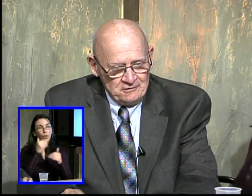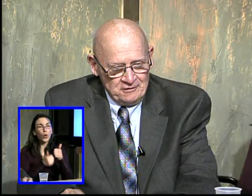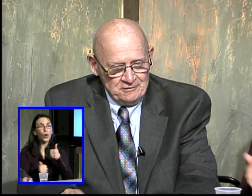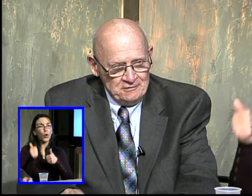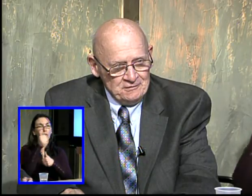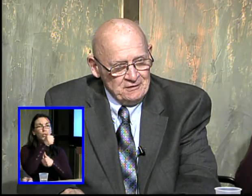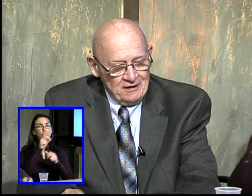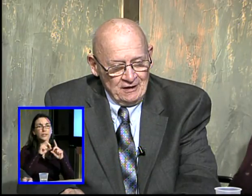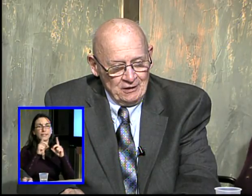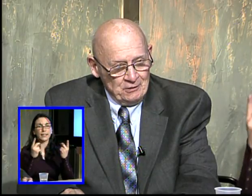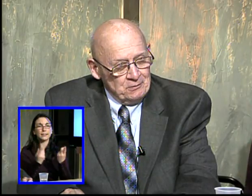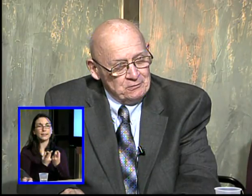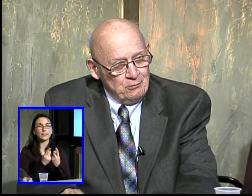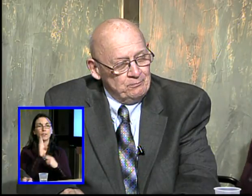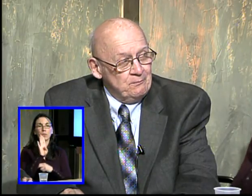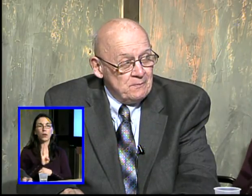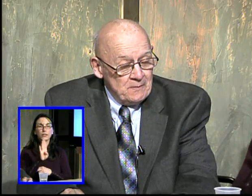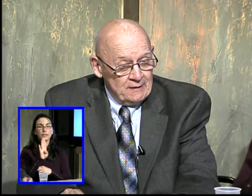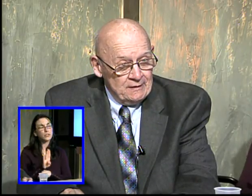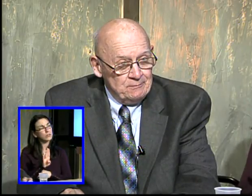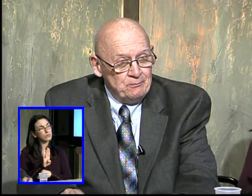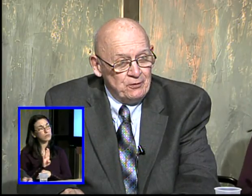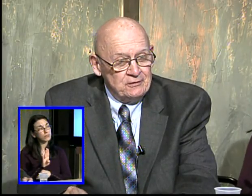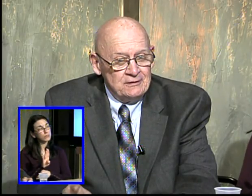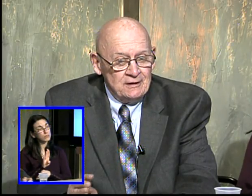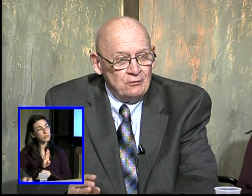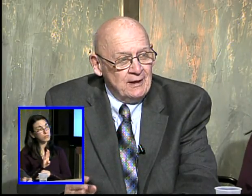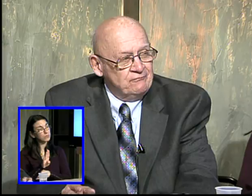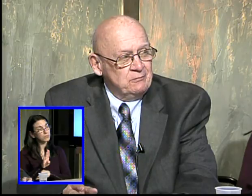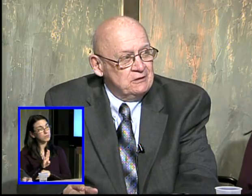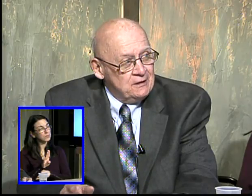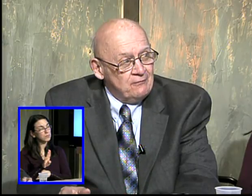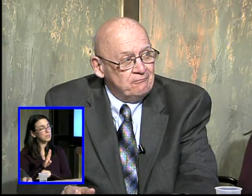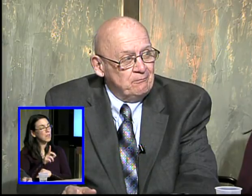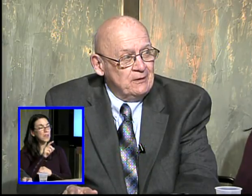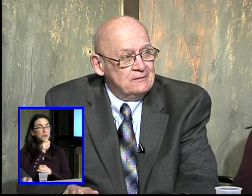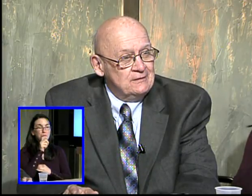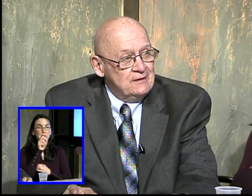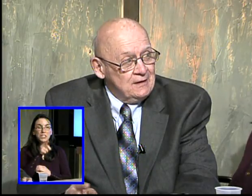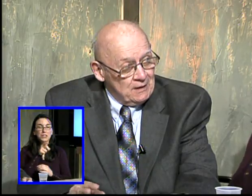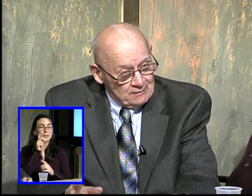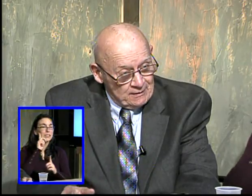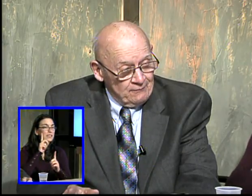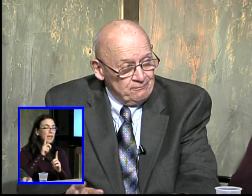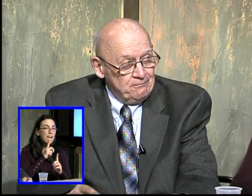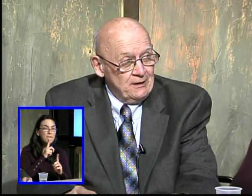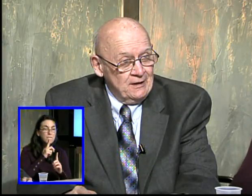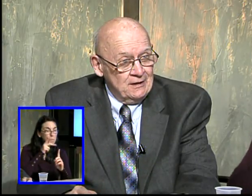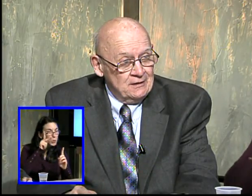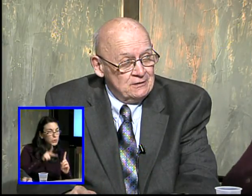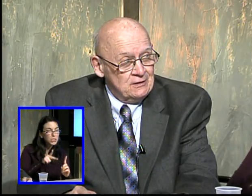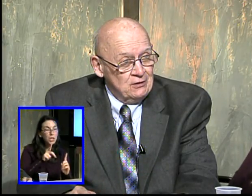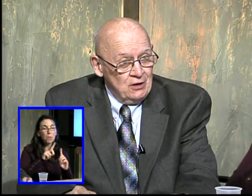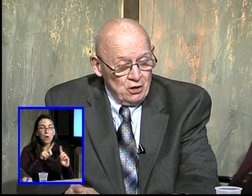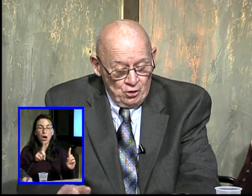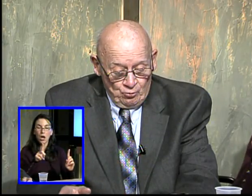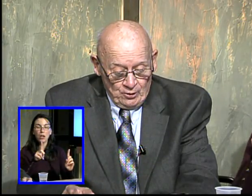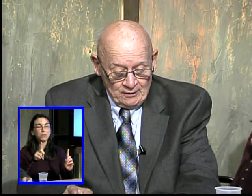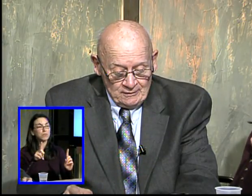of Boston. So any person, they don't have to be deaf, but deaf